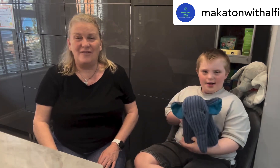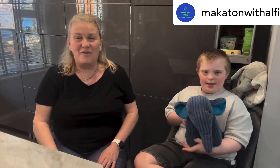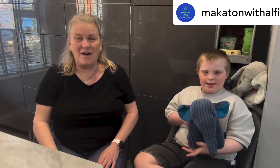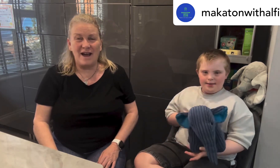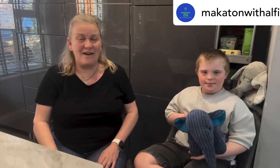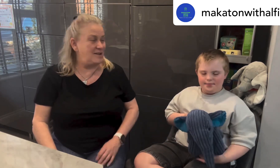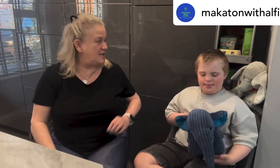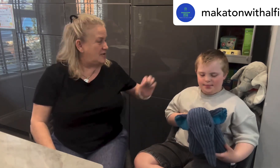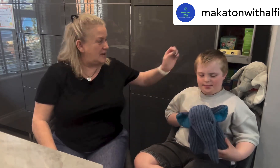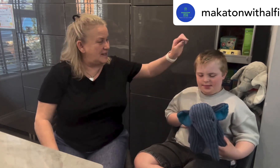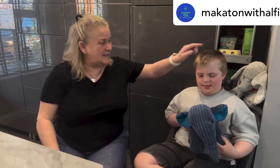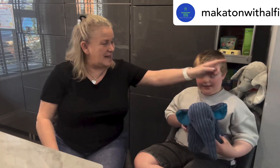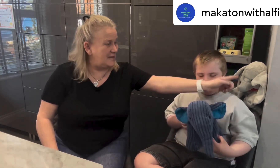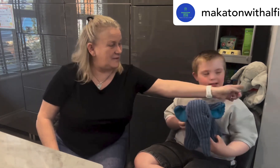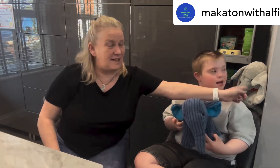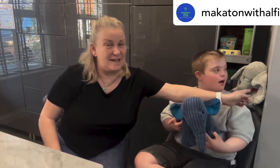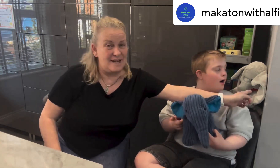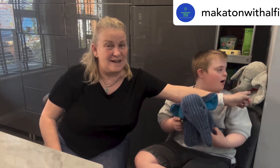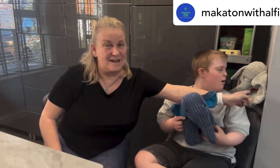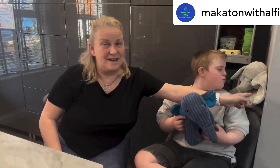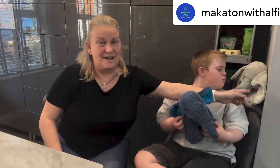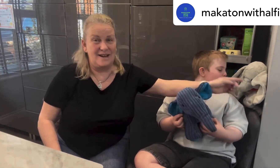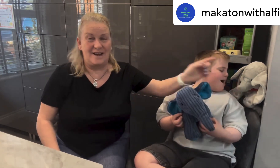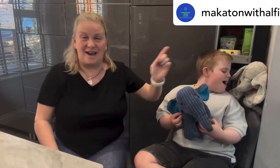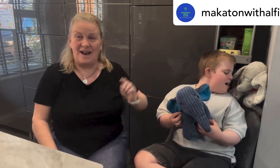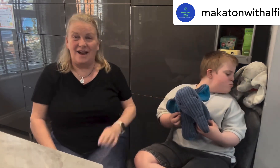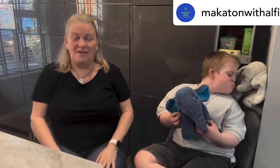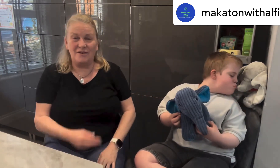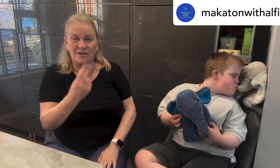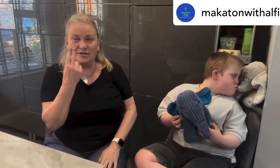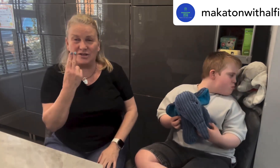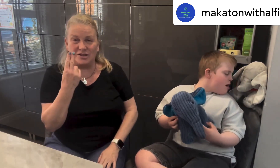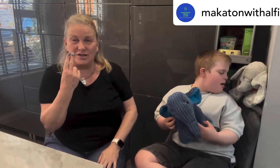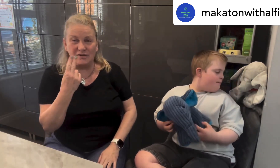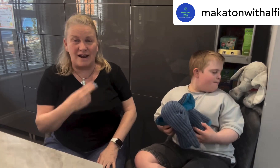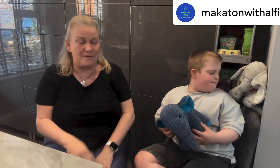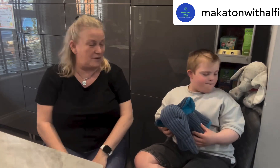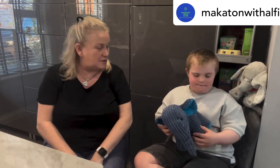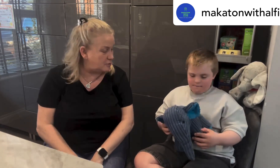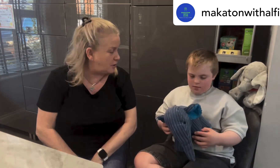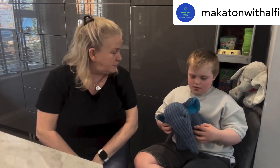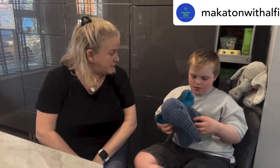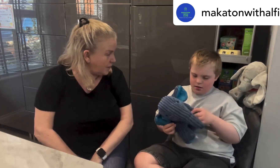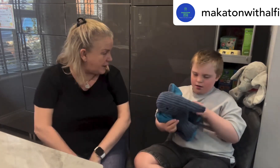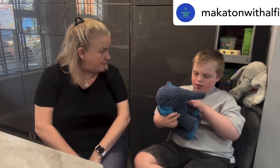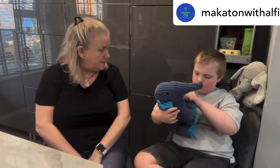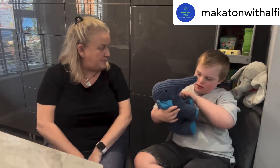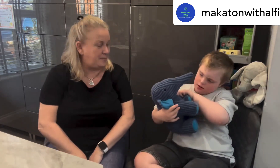Yeah. Yeah. Wow, and you've got this elephant here. Oh, wow. We've got two elephants. Should we show them the sign?